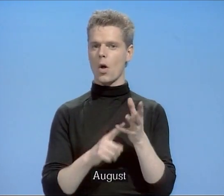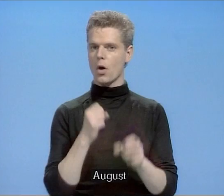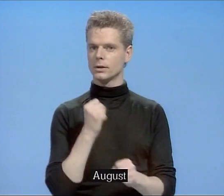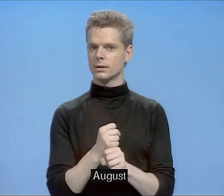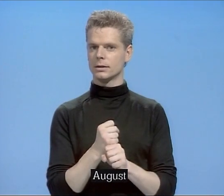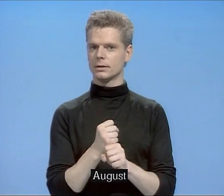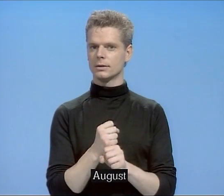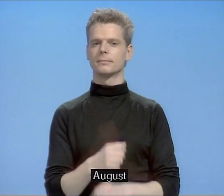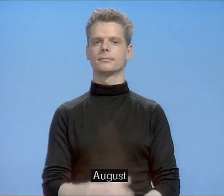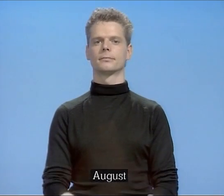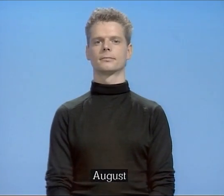August,